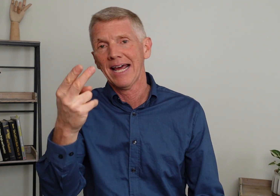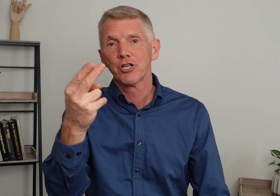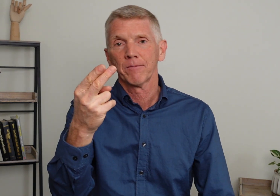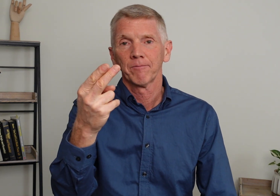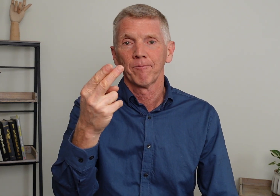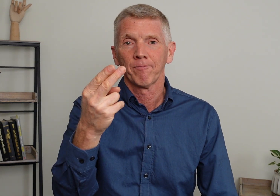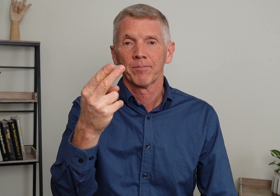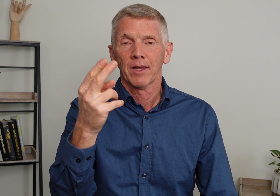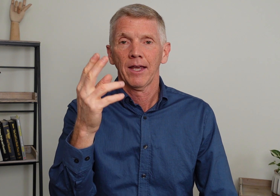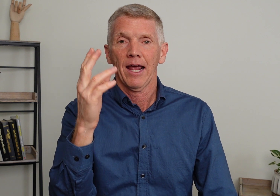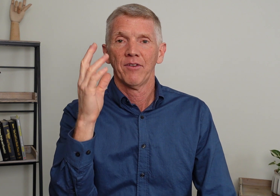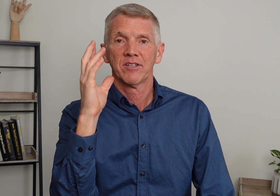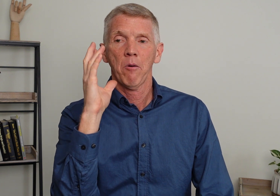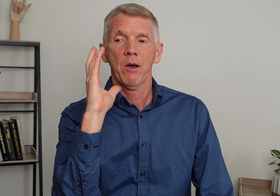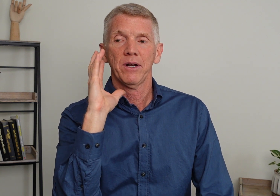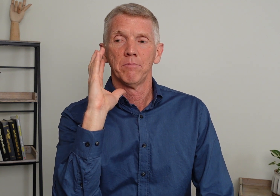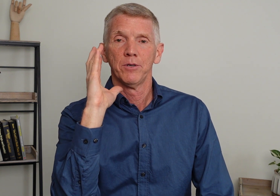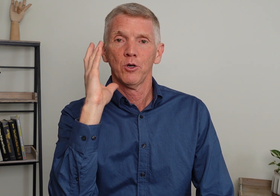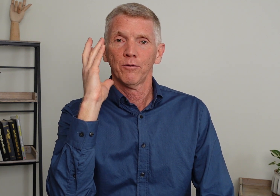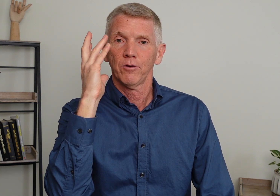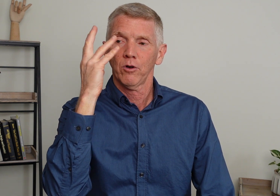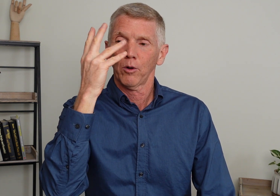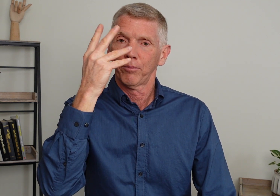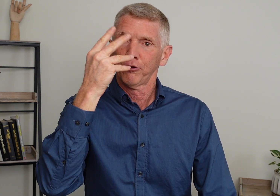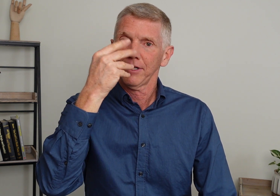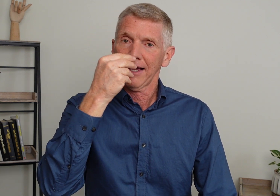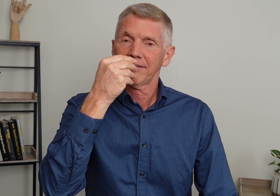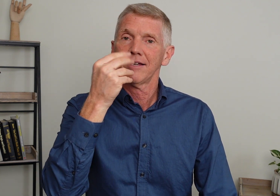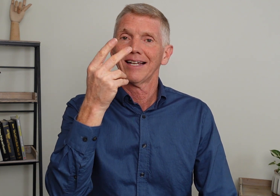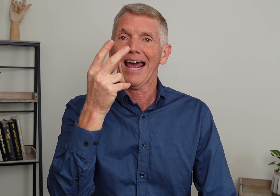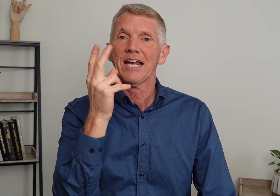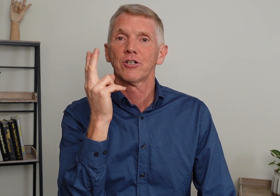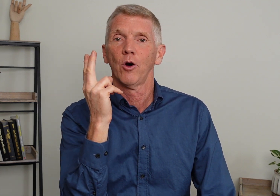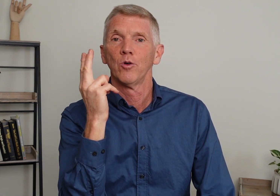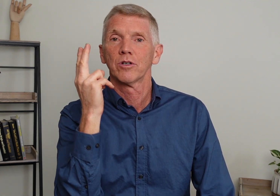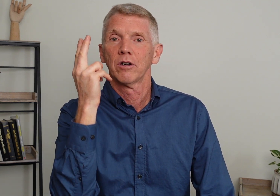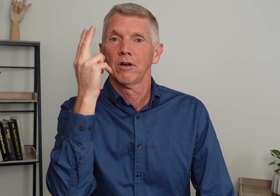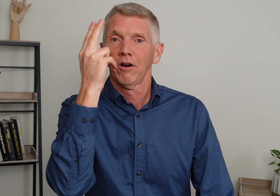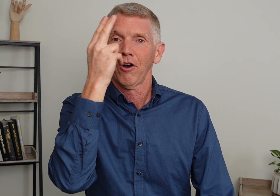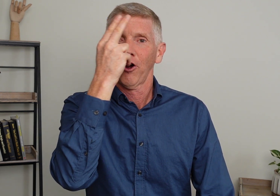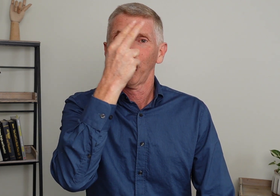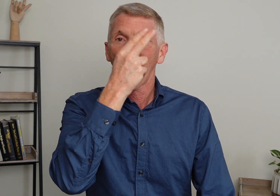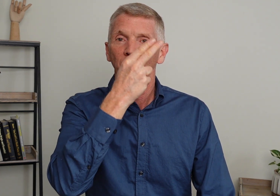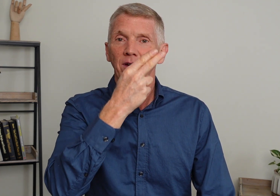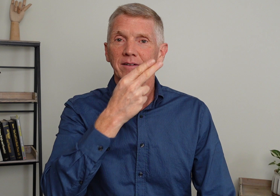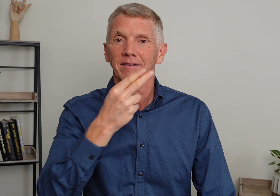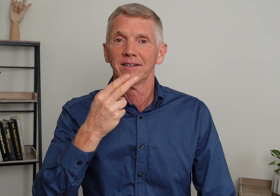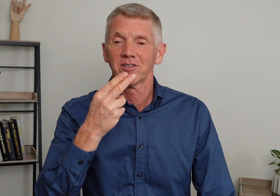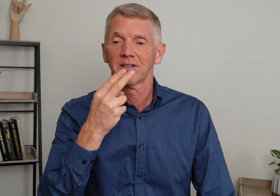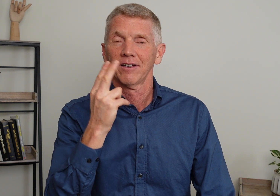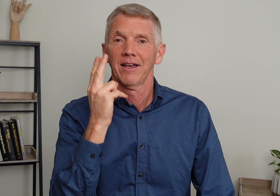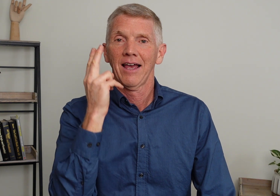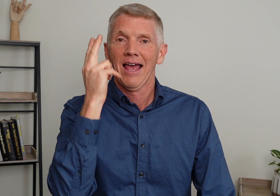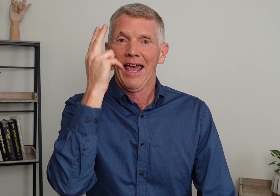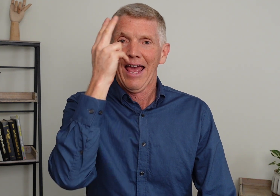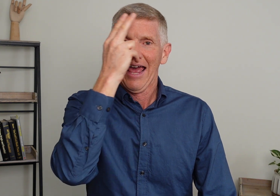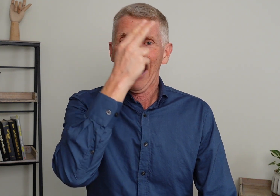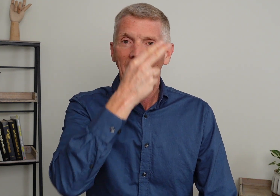H. In the same way we did beautiful or pretty like this, an H goes around the face like this.